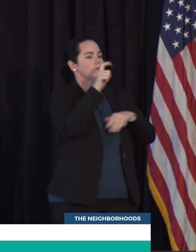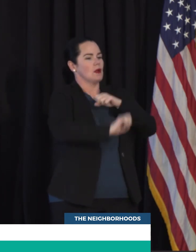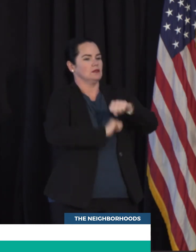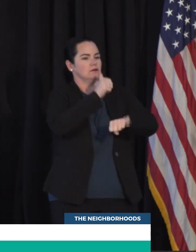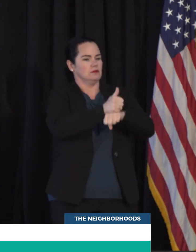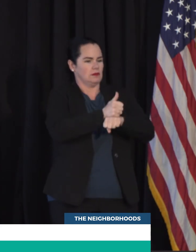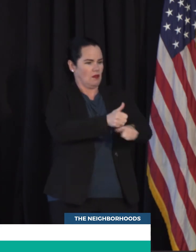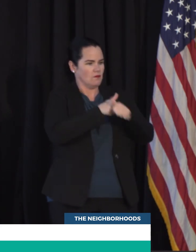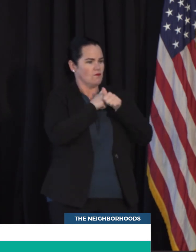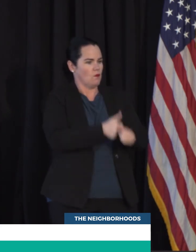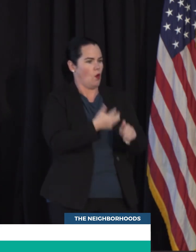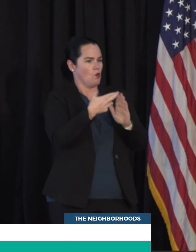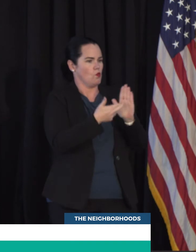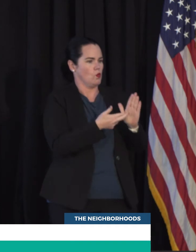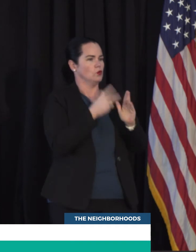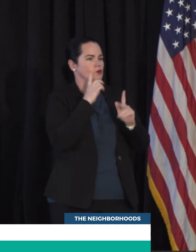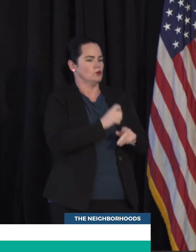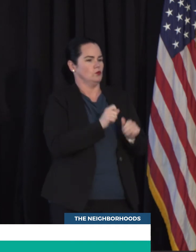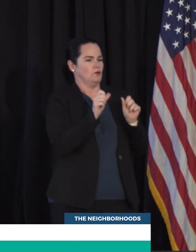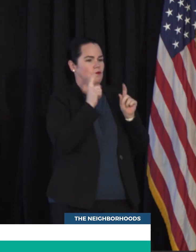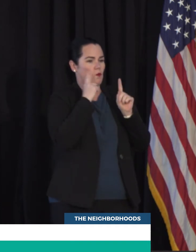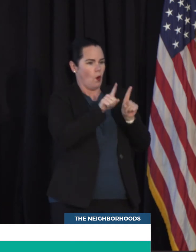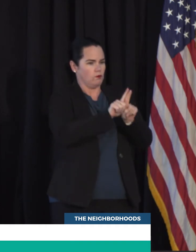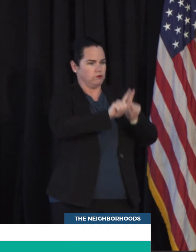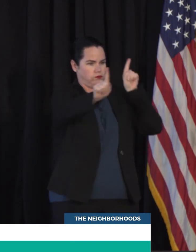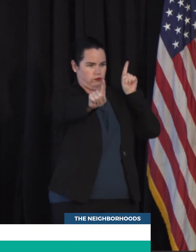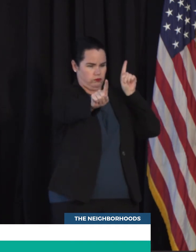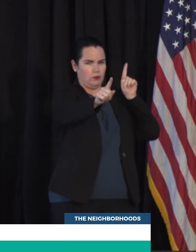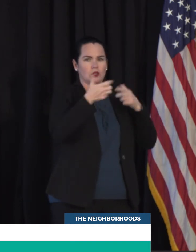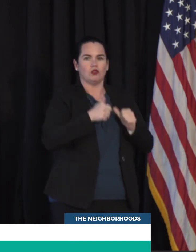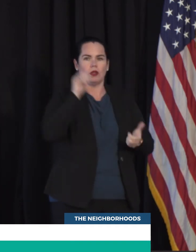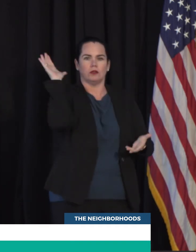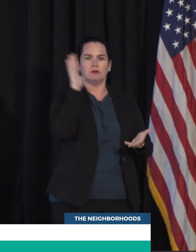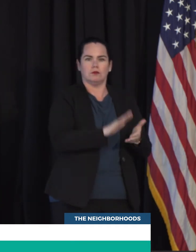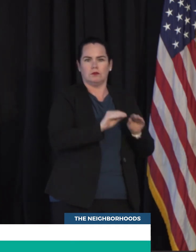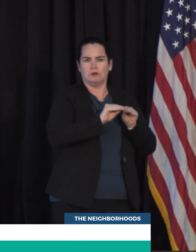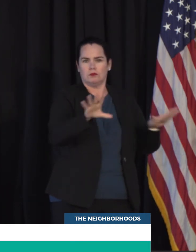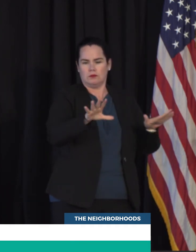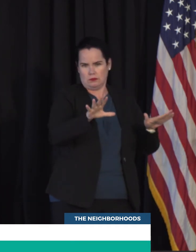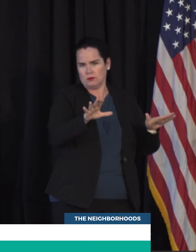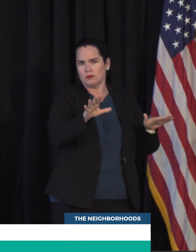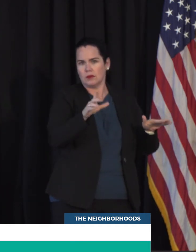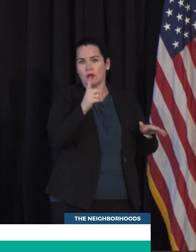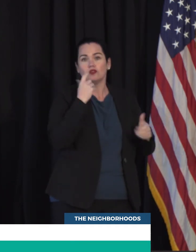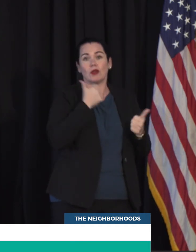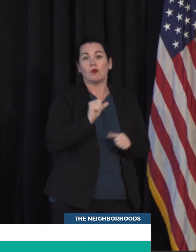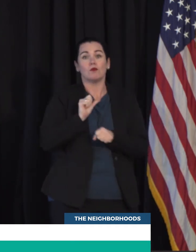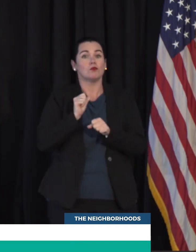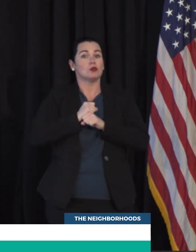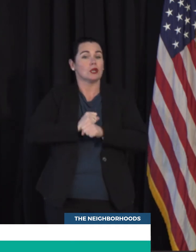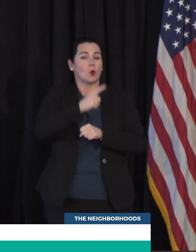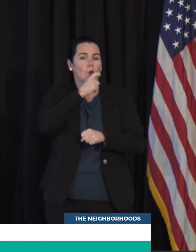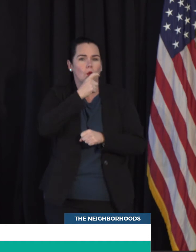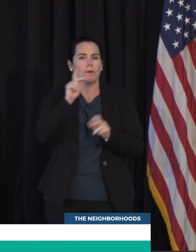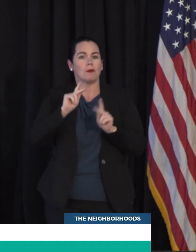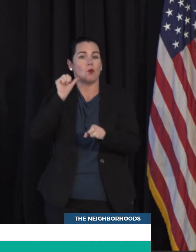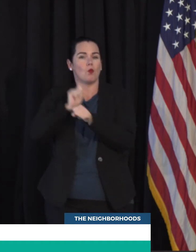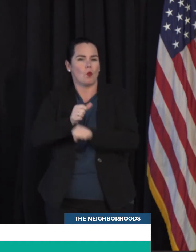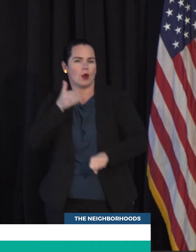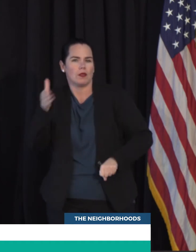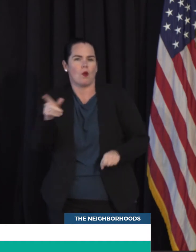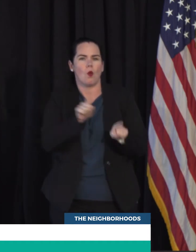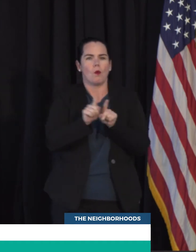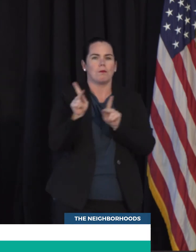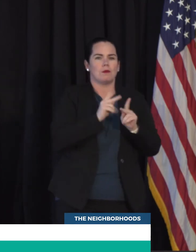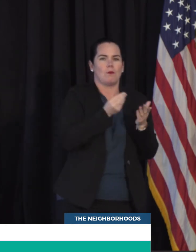social distancing practices and other mitigation measures to protect workers and patrons." So what does this